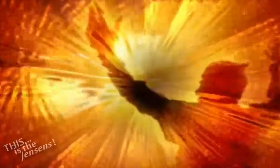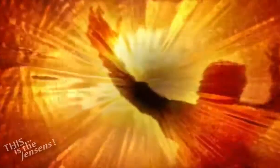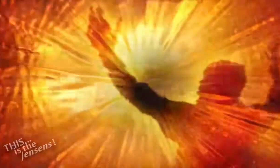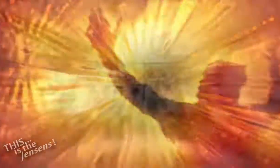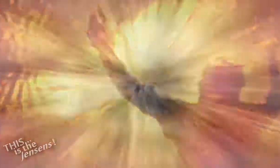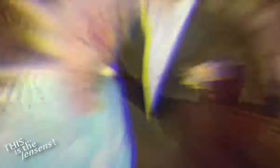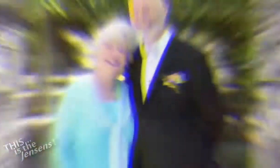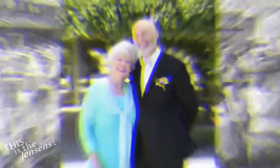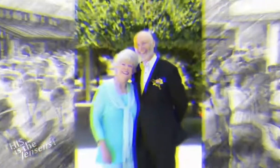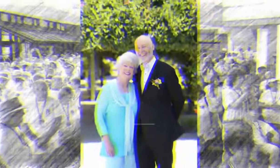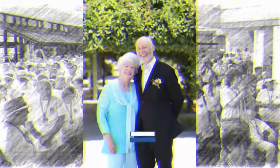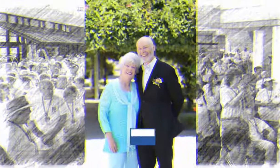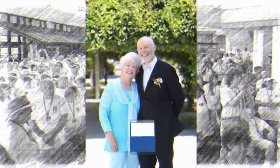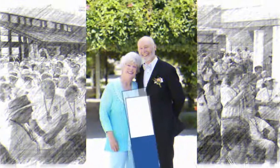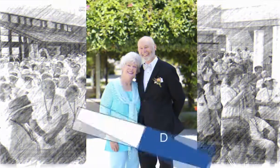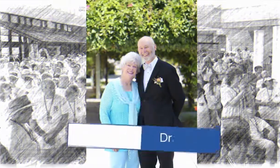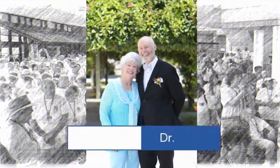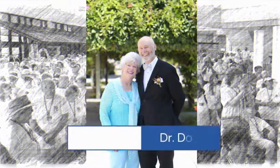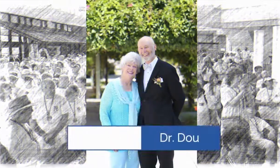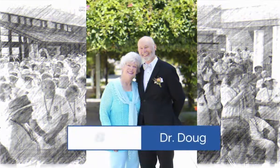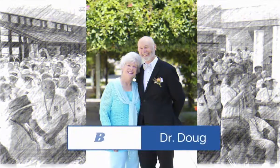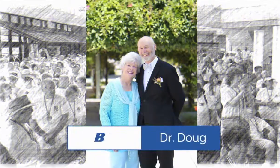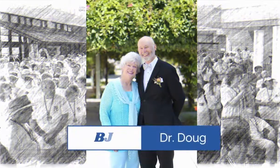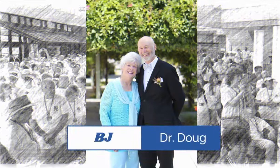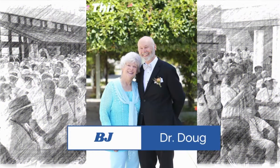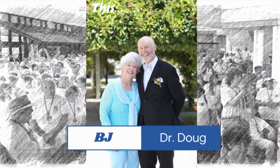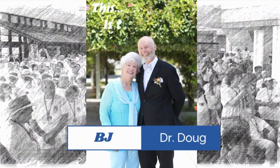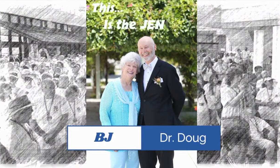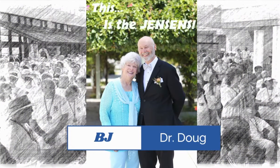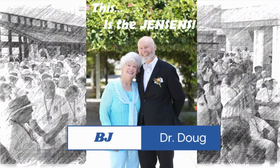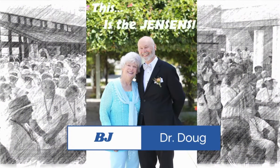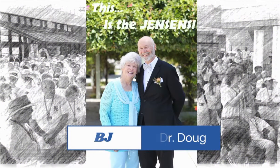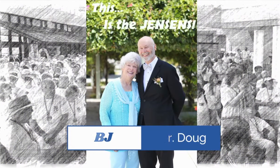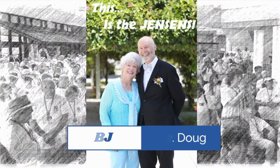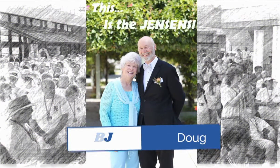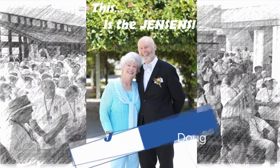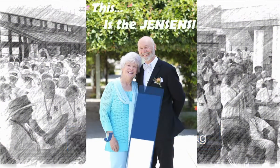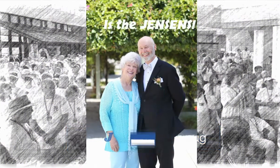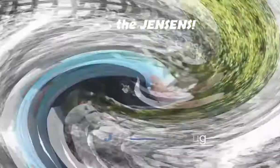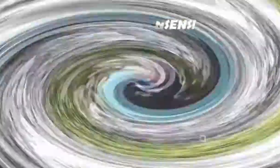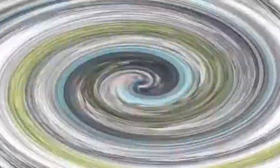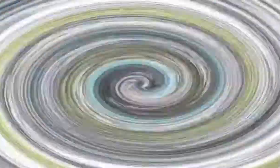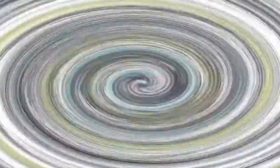spirits. This is Dr. Doug and BJ Jensen.